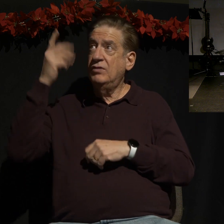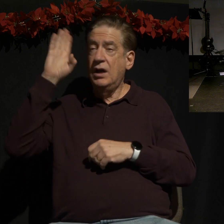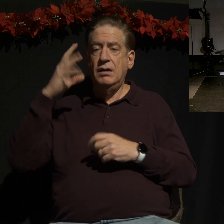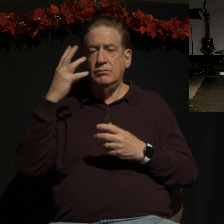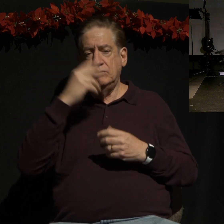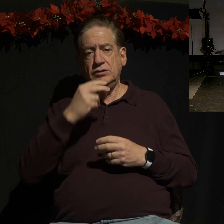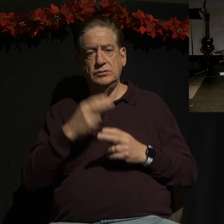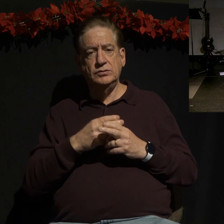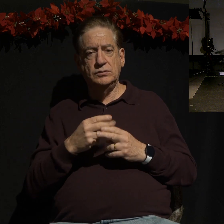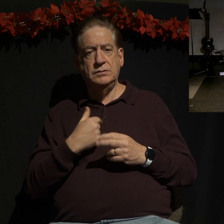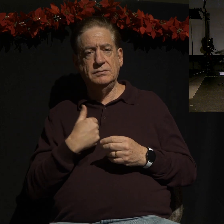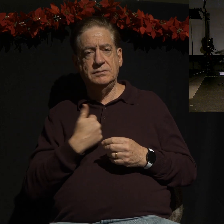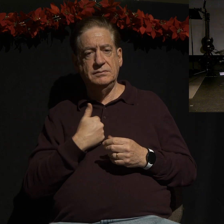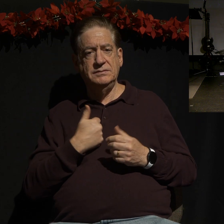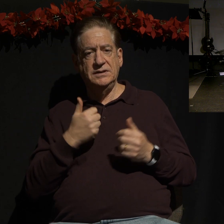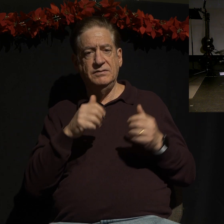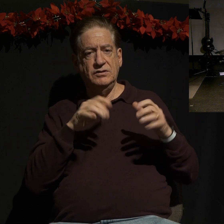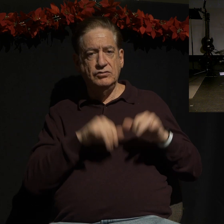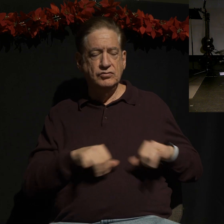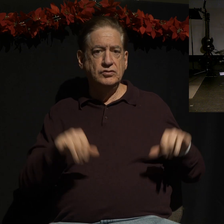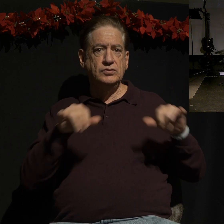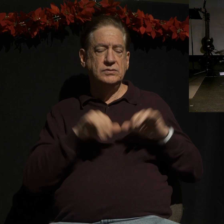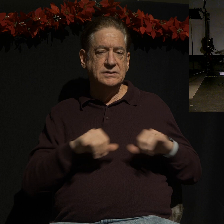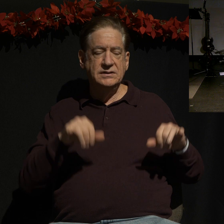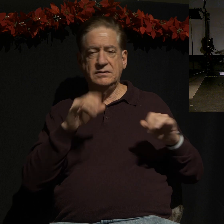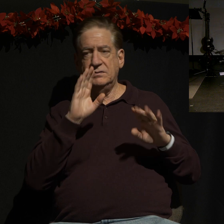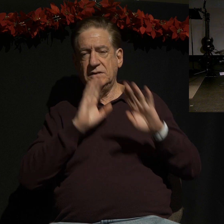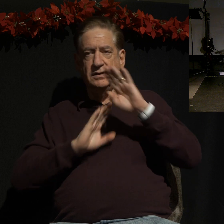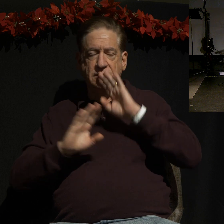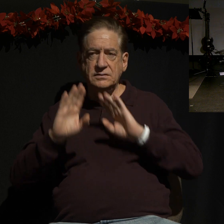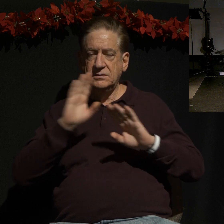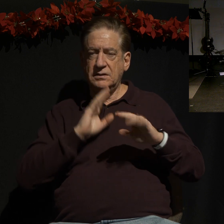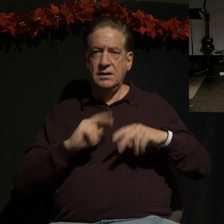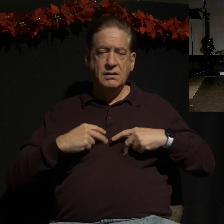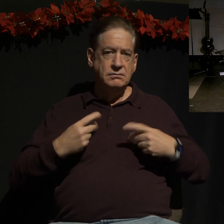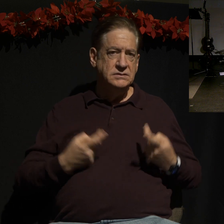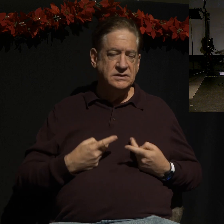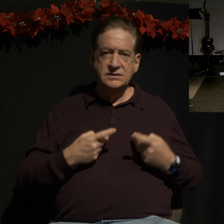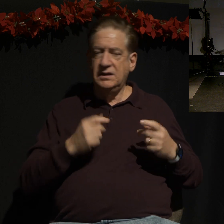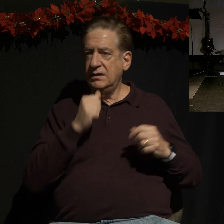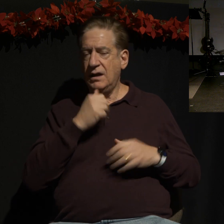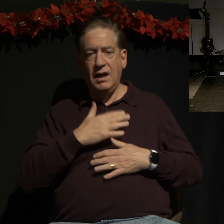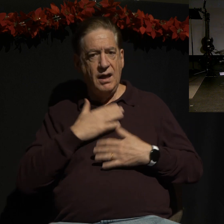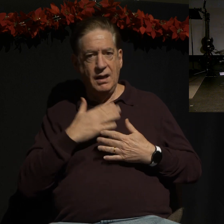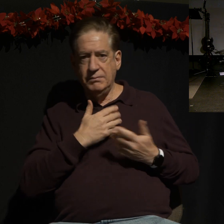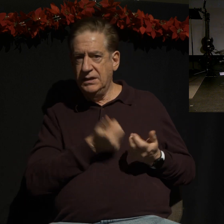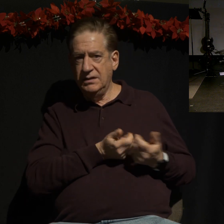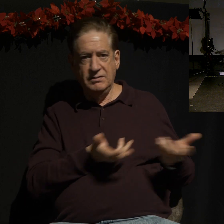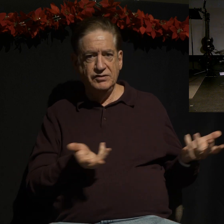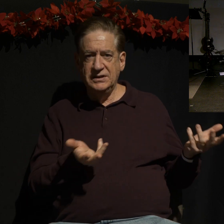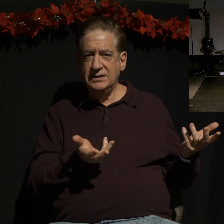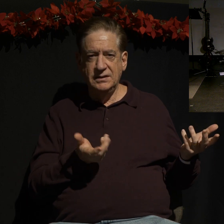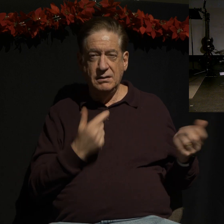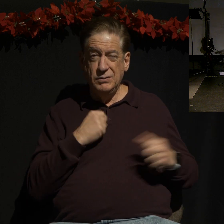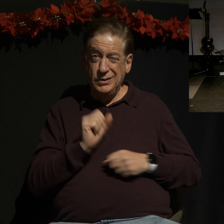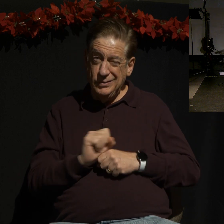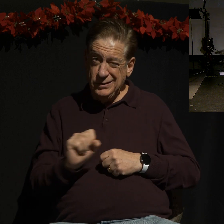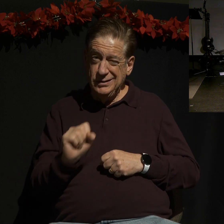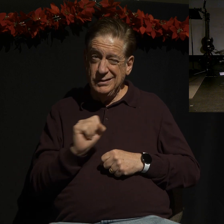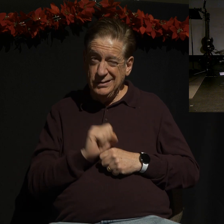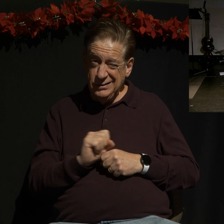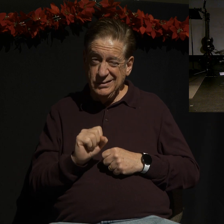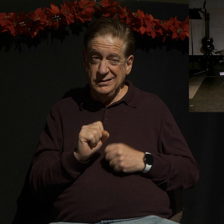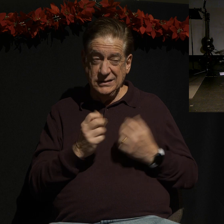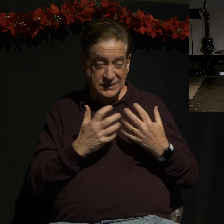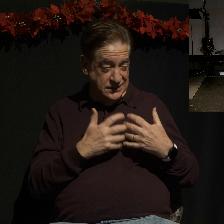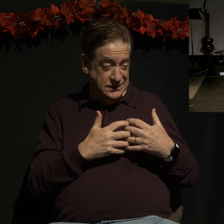find myself in a routine, frustrated and upset, not happy with I'm working all this